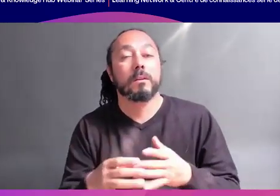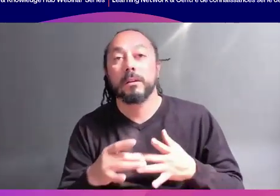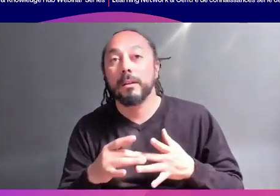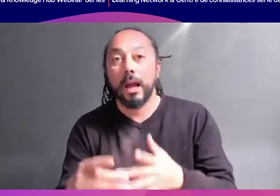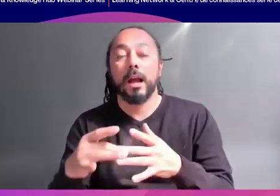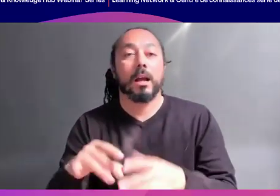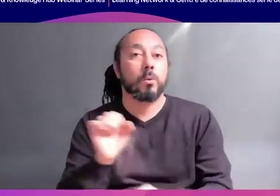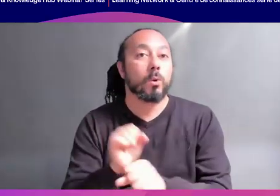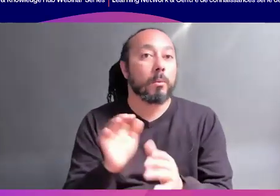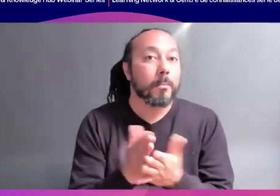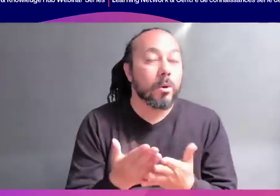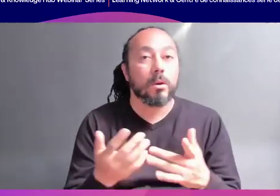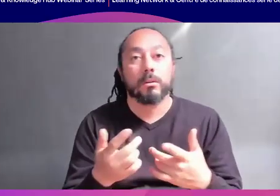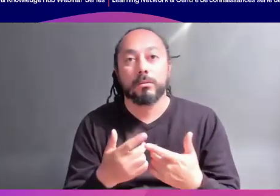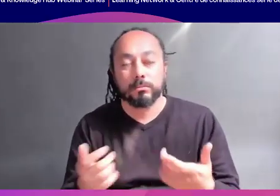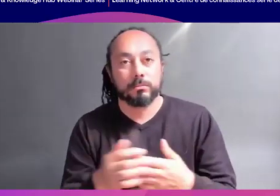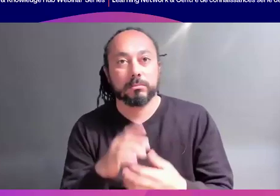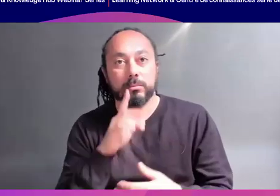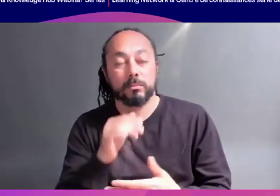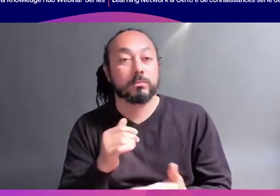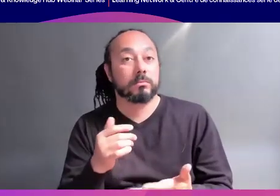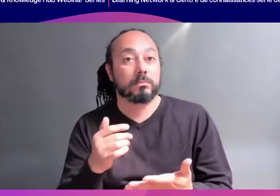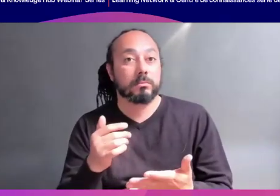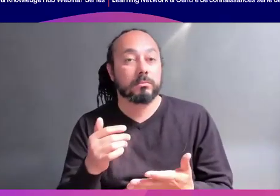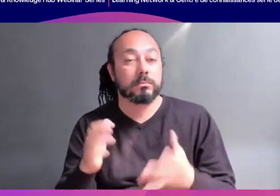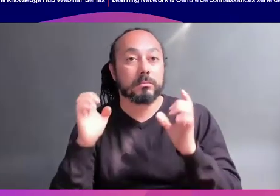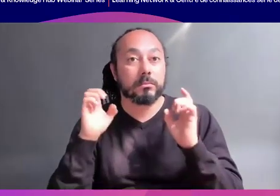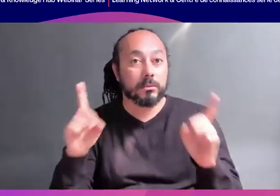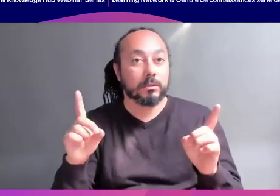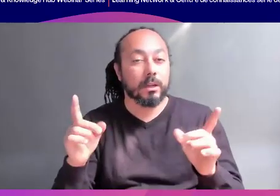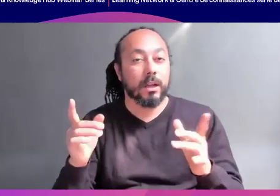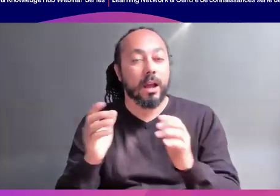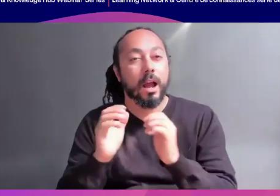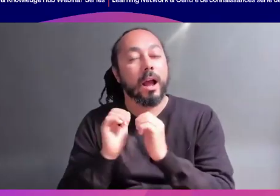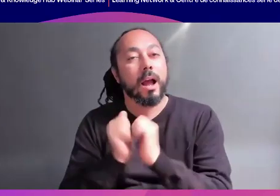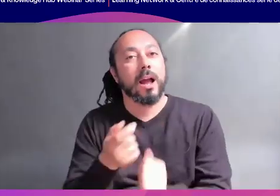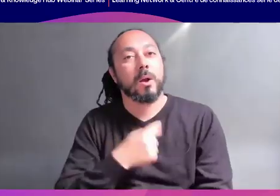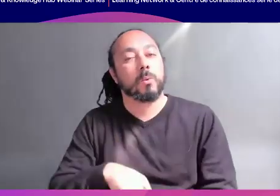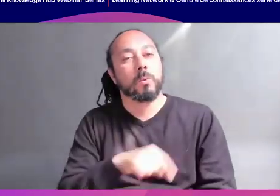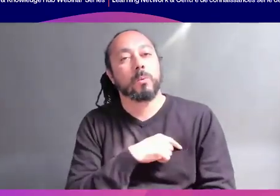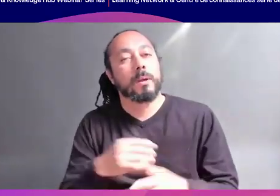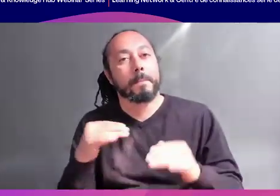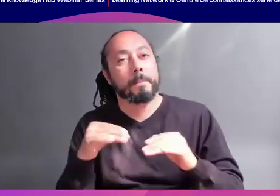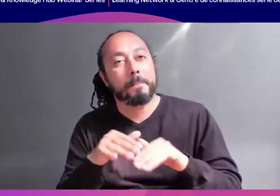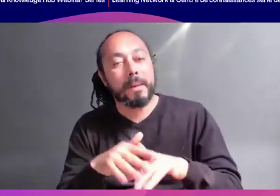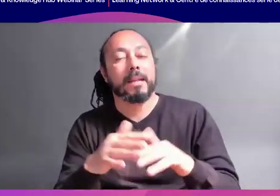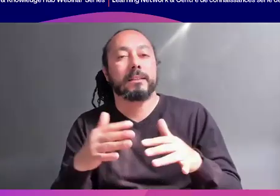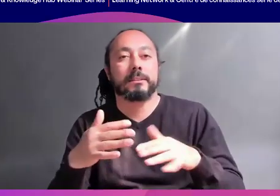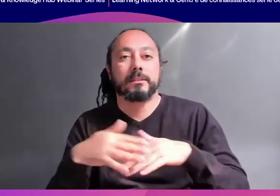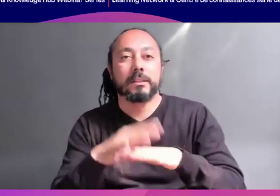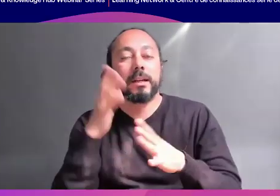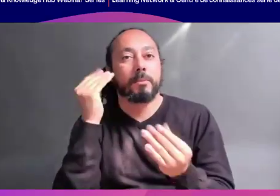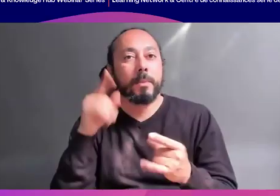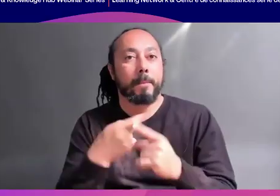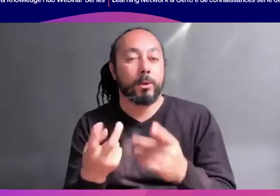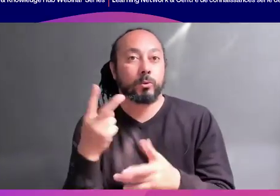itself, are partly educational in terms of how we blend information about those two